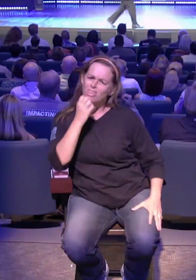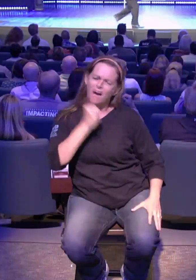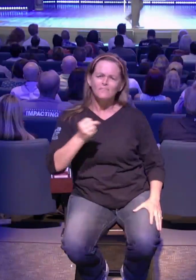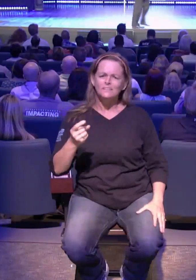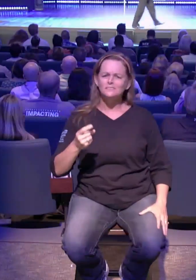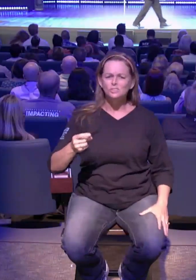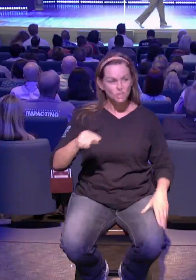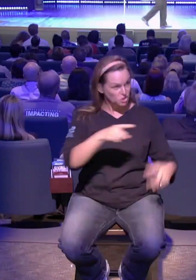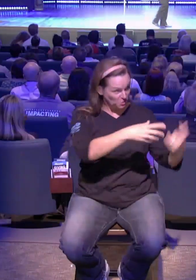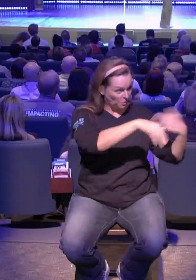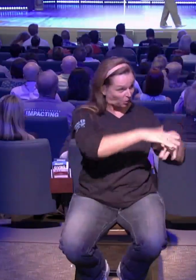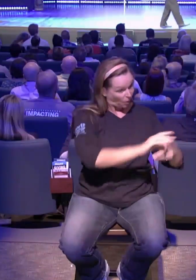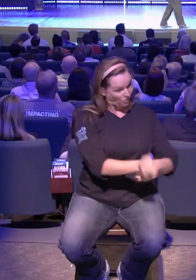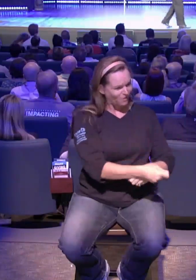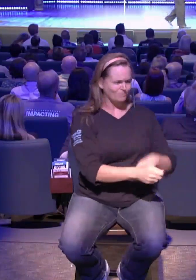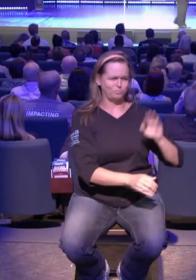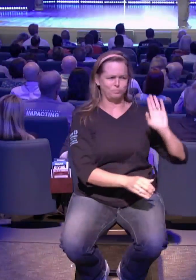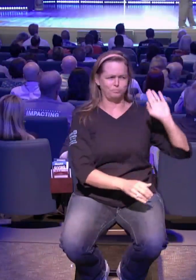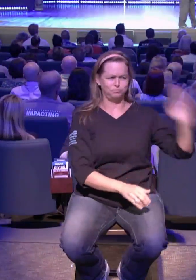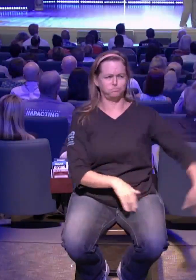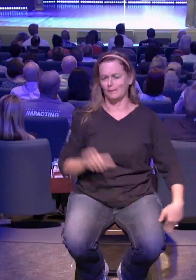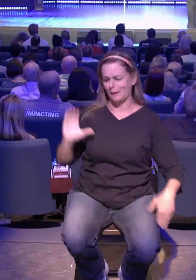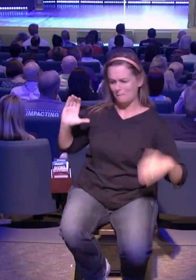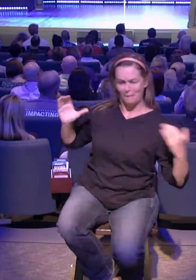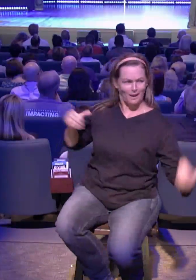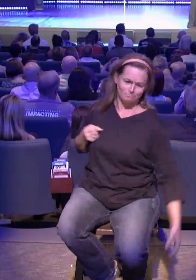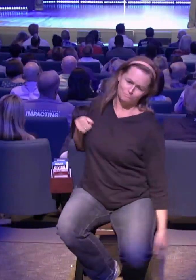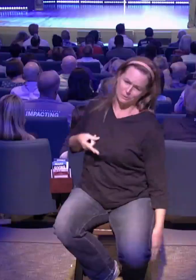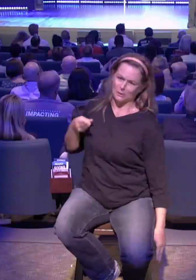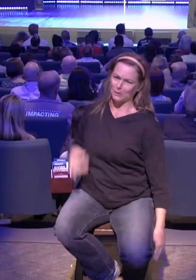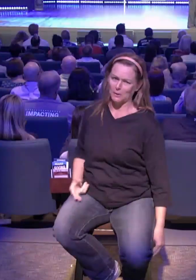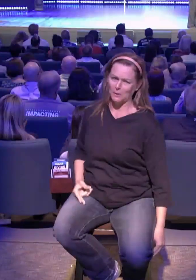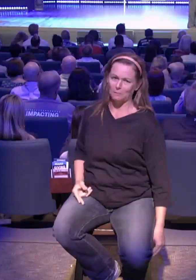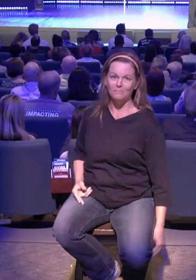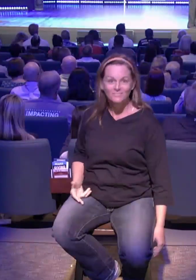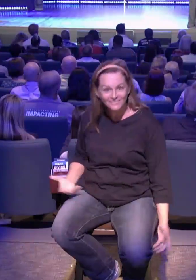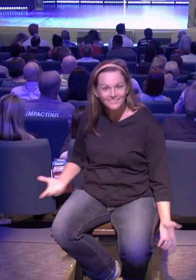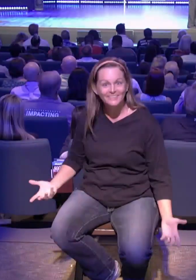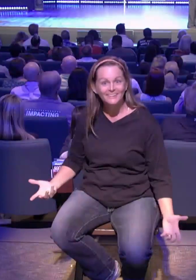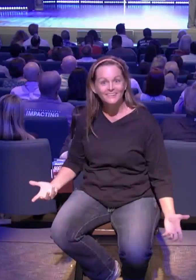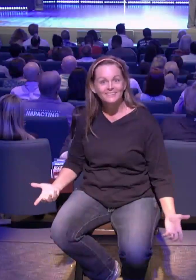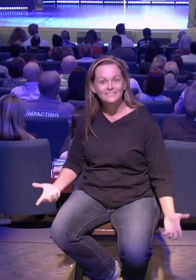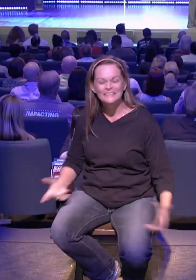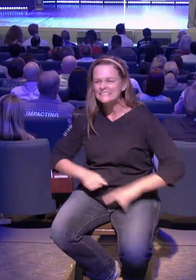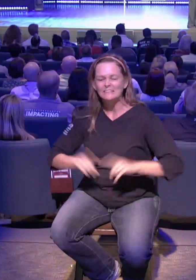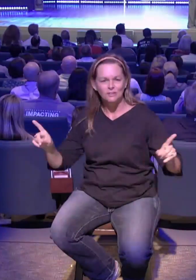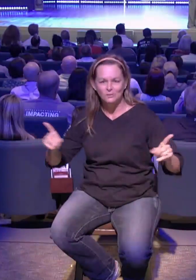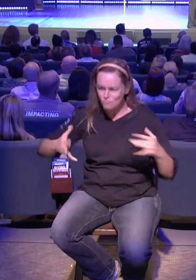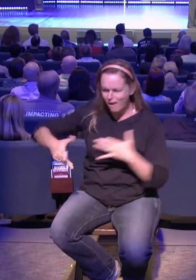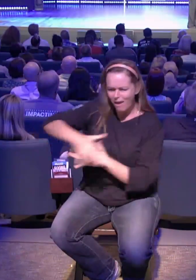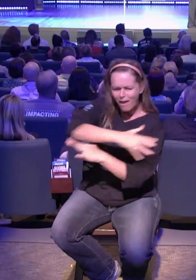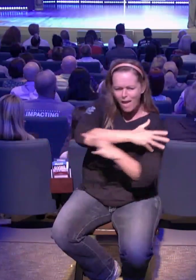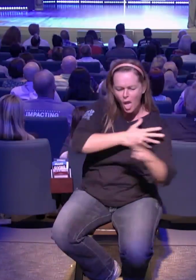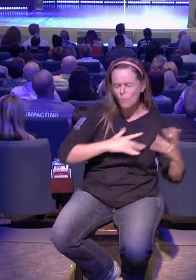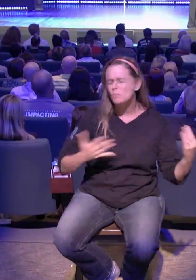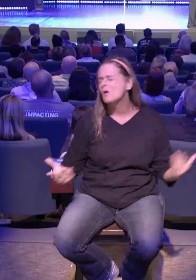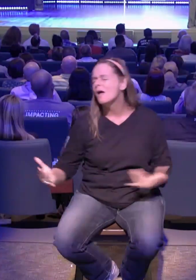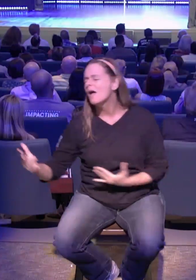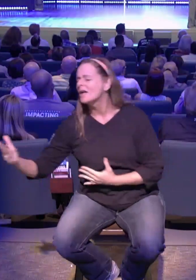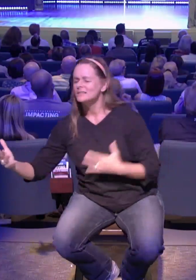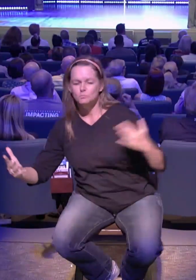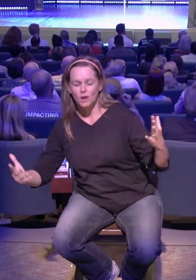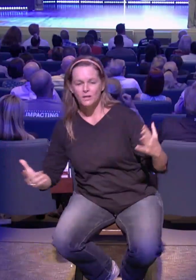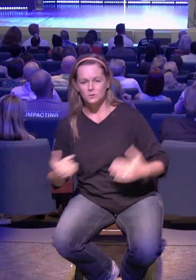with people. They will lift you up. And when we lift up God together, there's something that happens when we praise God